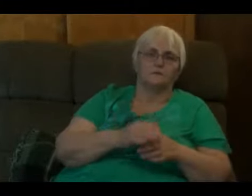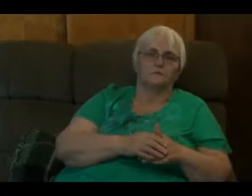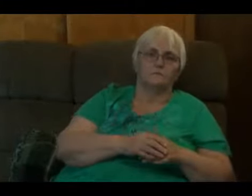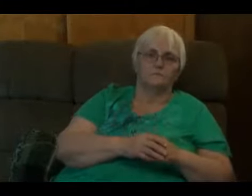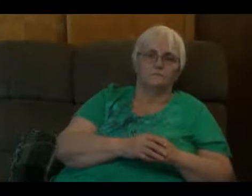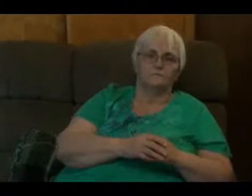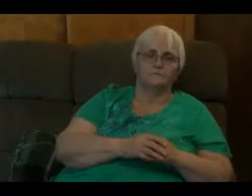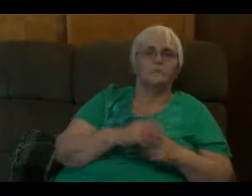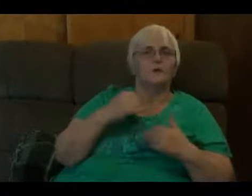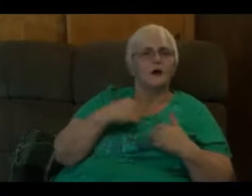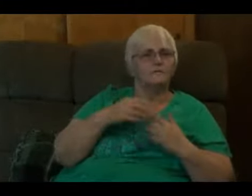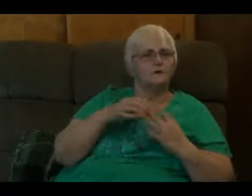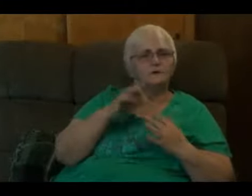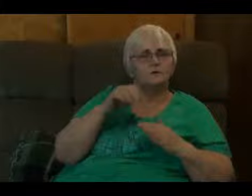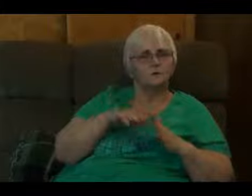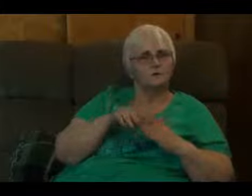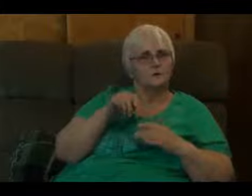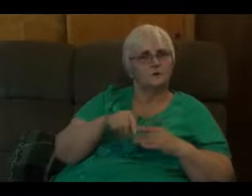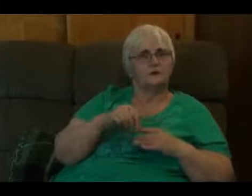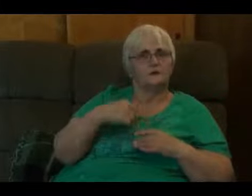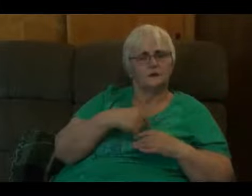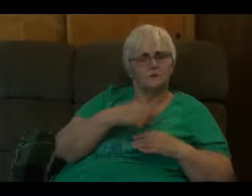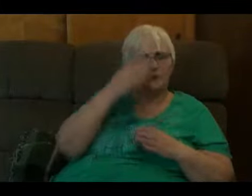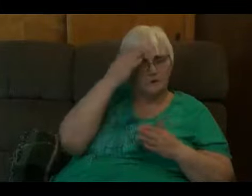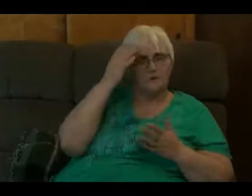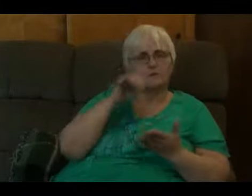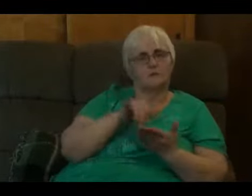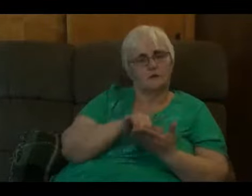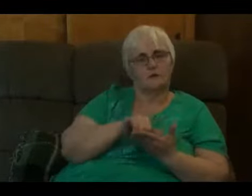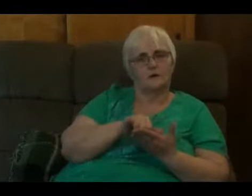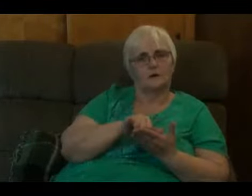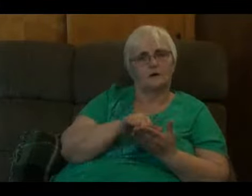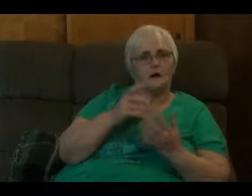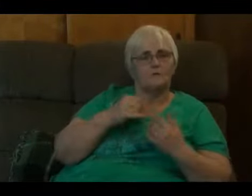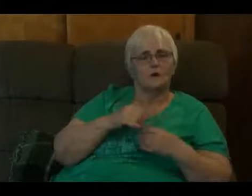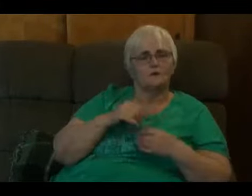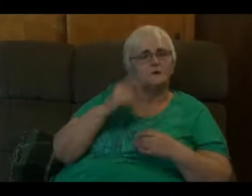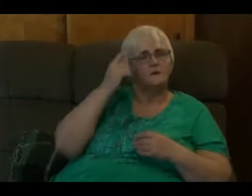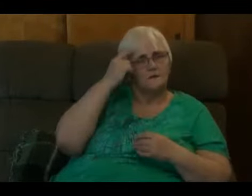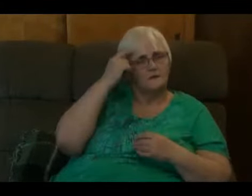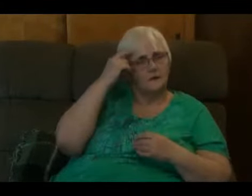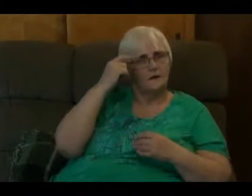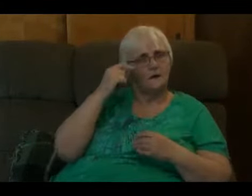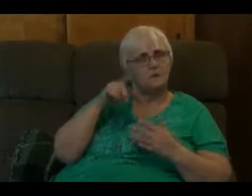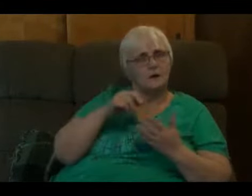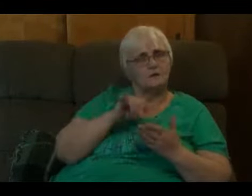And we have a choice in this, and we know that. So I want you to consider with me this